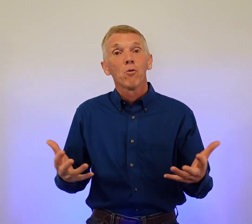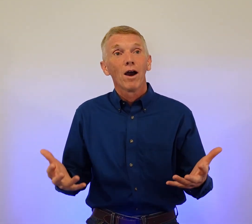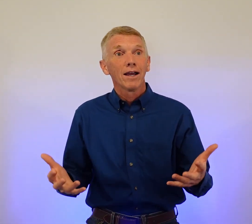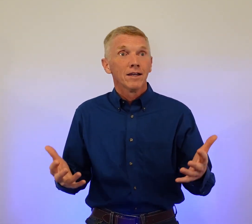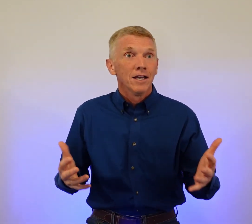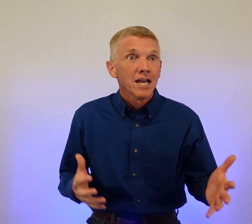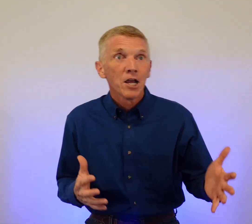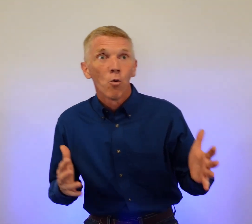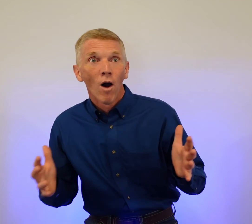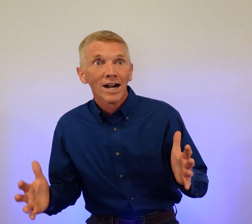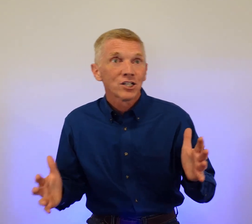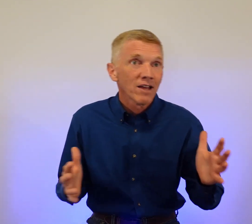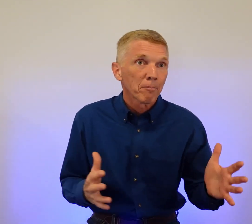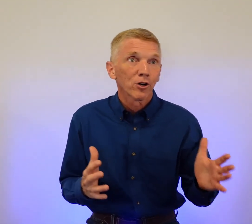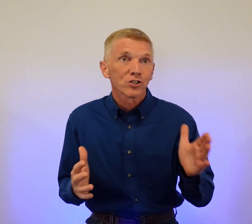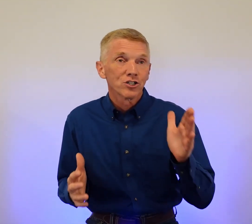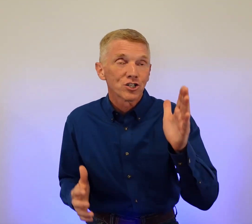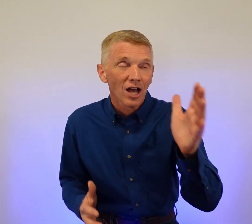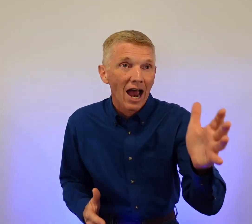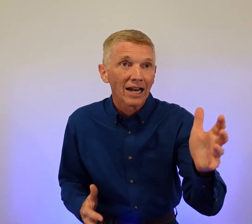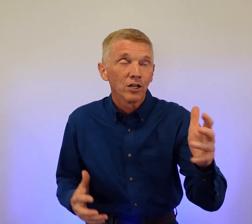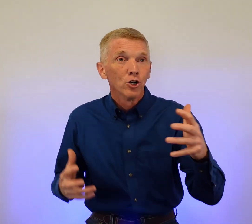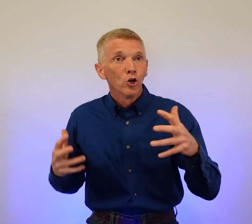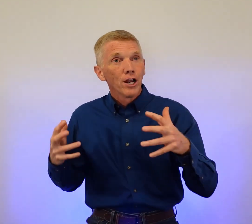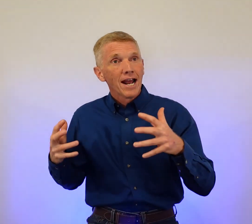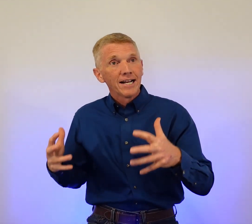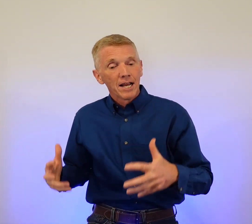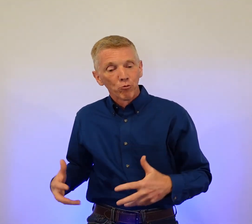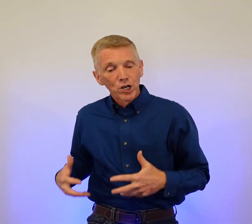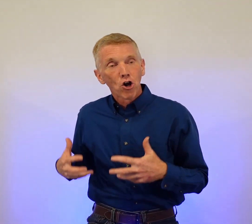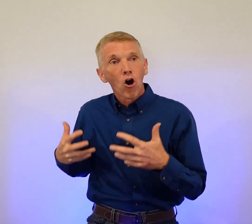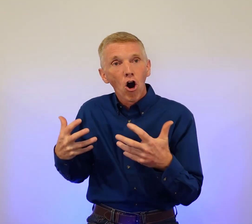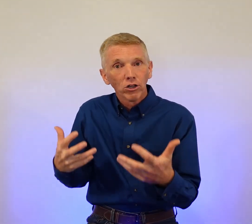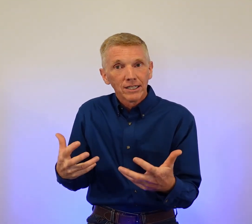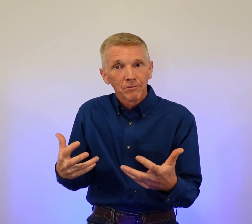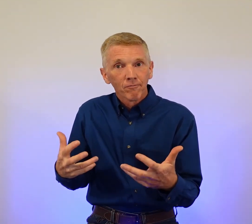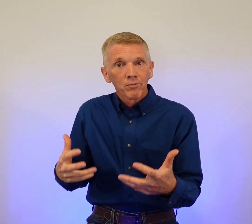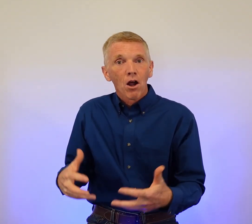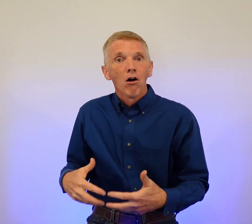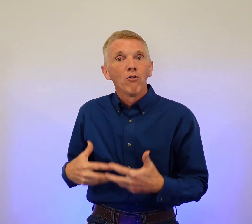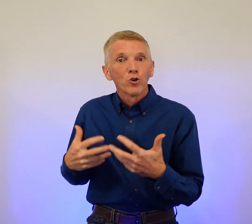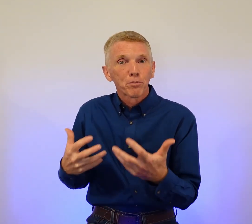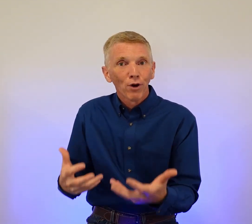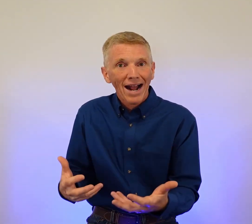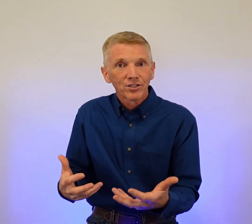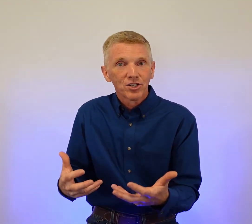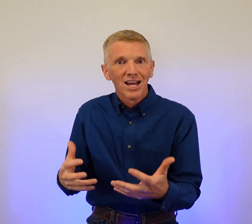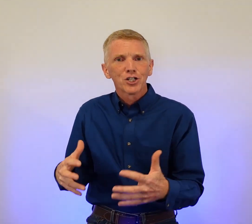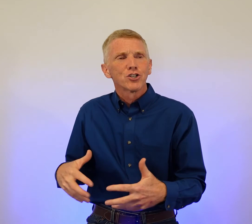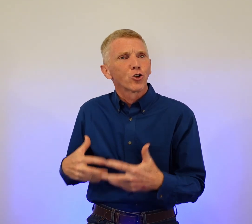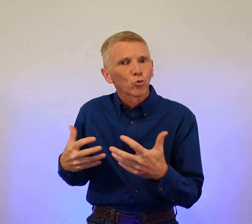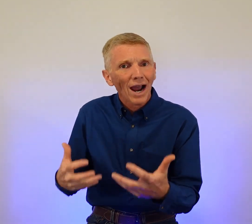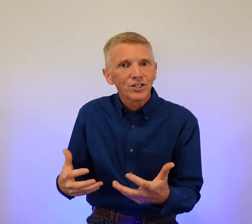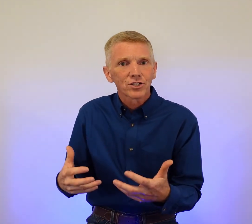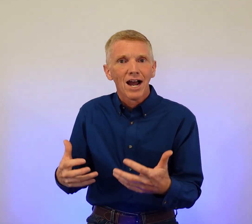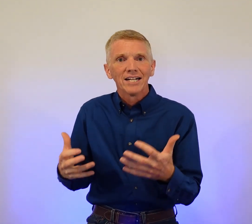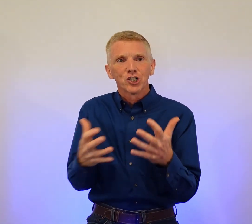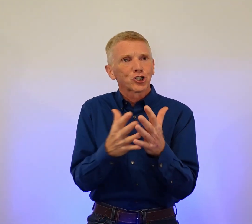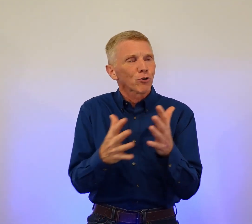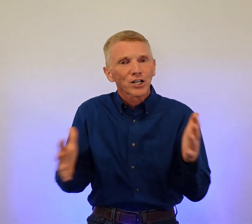away in watching that person sign and recalling all of those practice sessions, the right sign, structuring